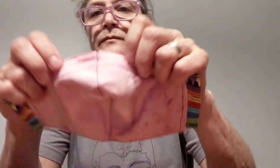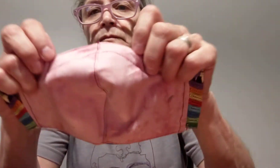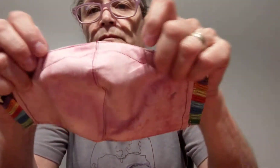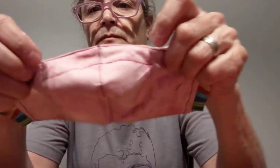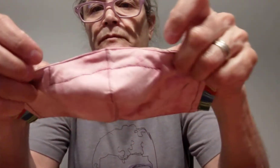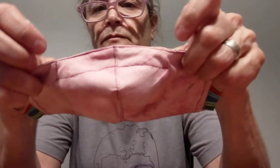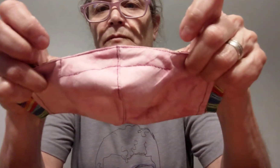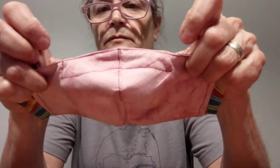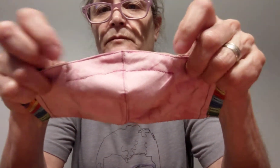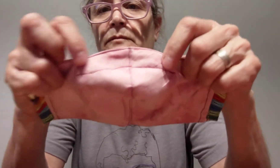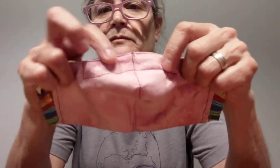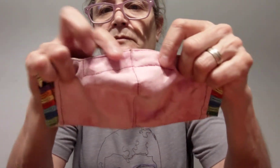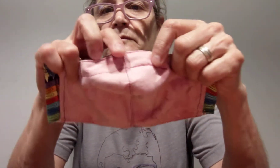Hey, Ted, I have a package for you.